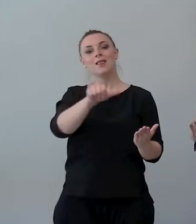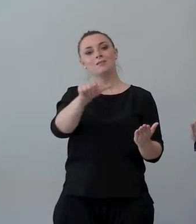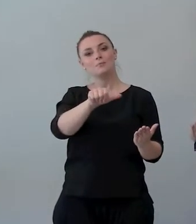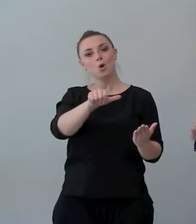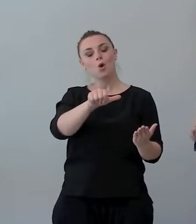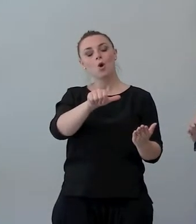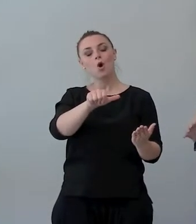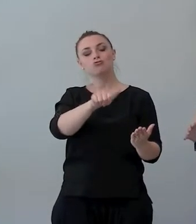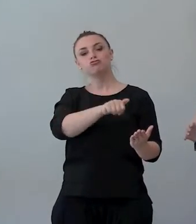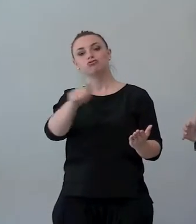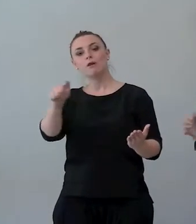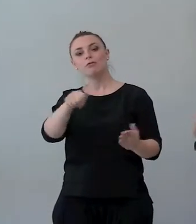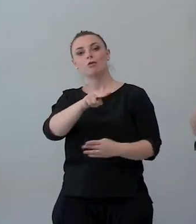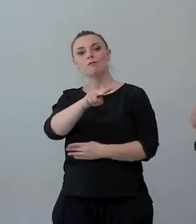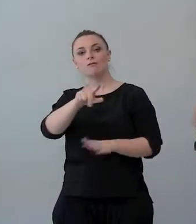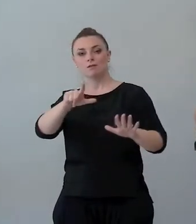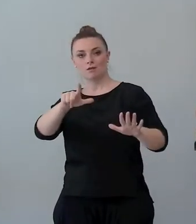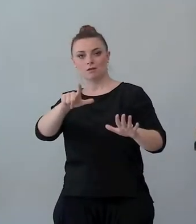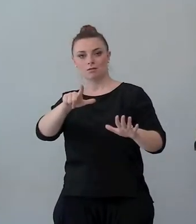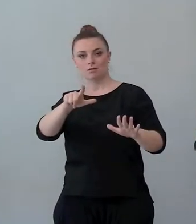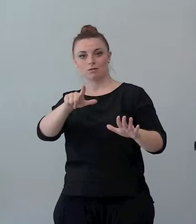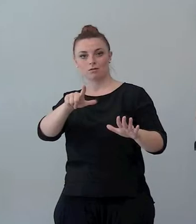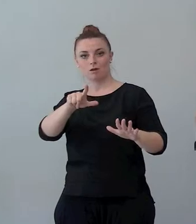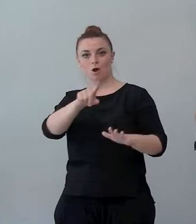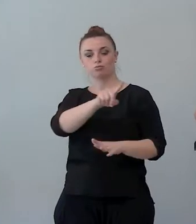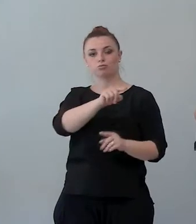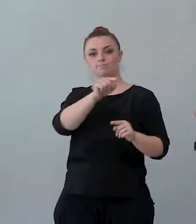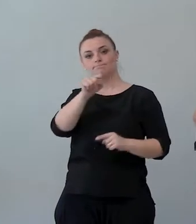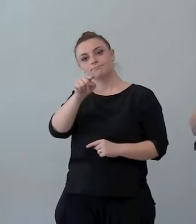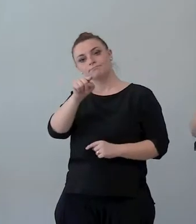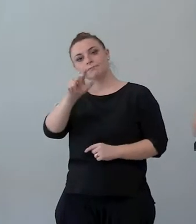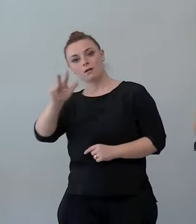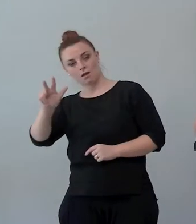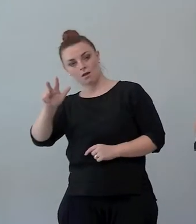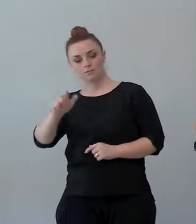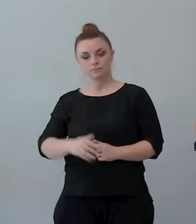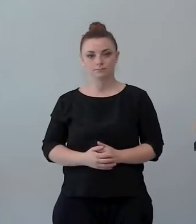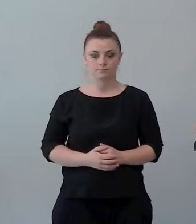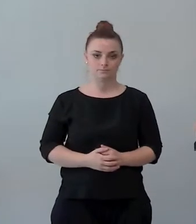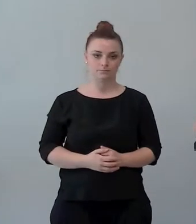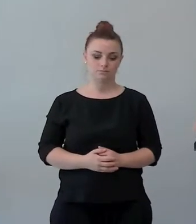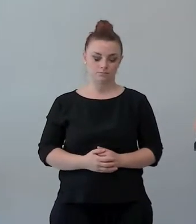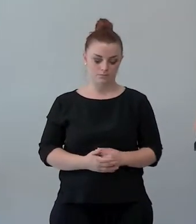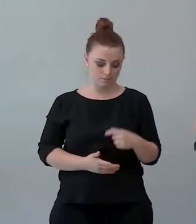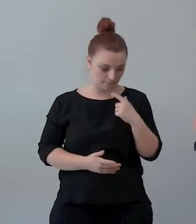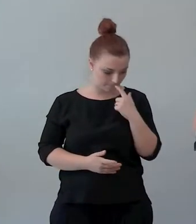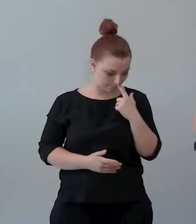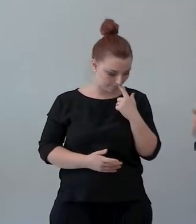da versetti 1 a 3. Psalm 127, from verses 1 through 3.